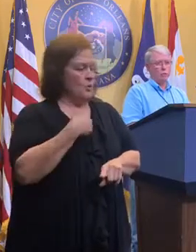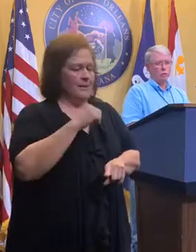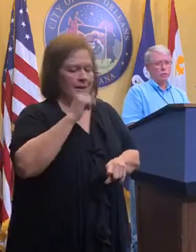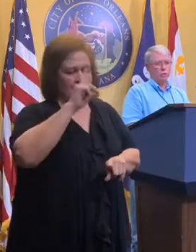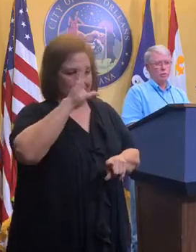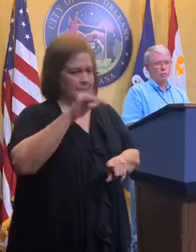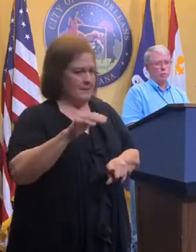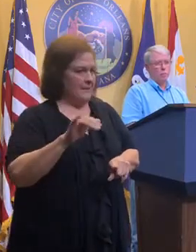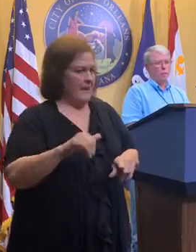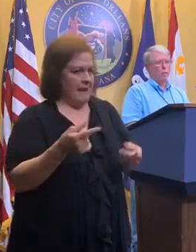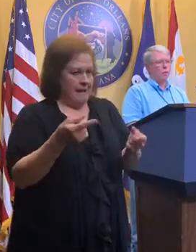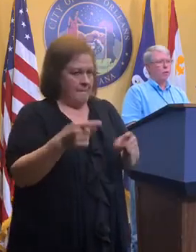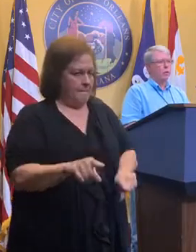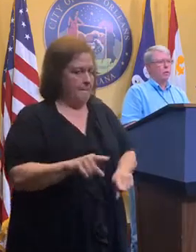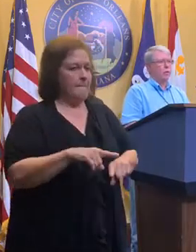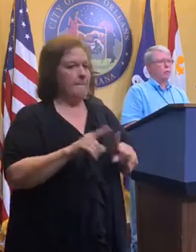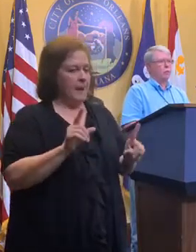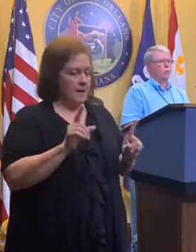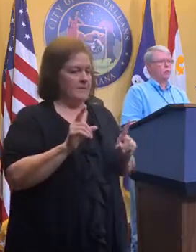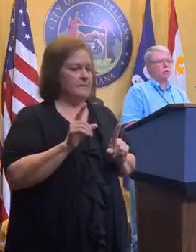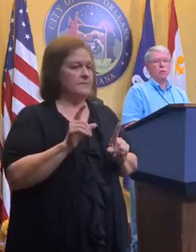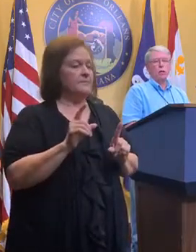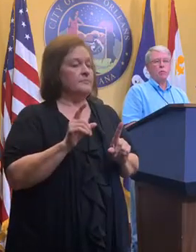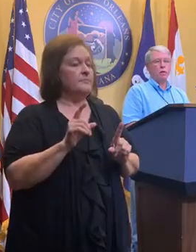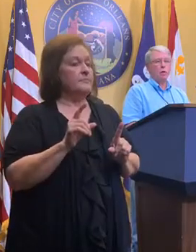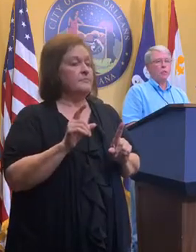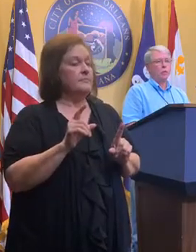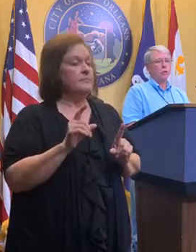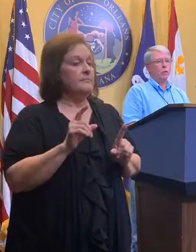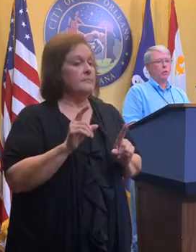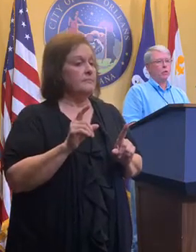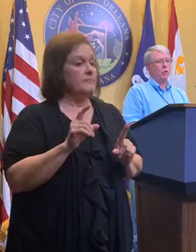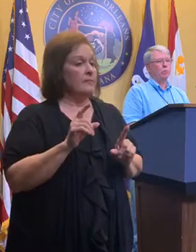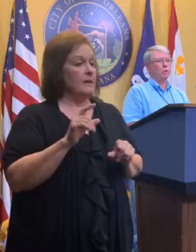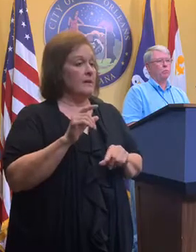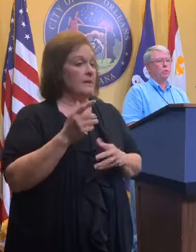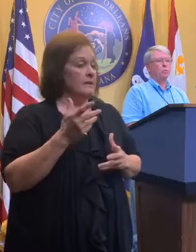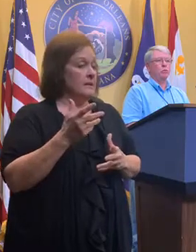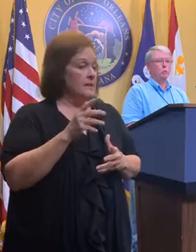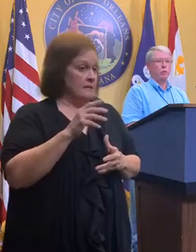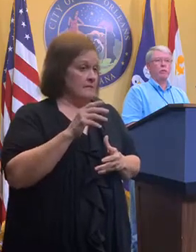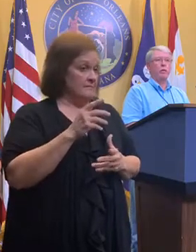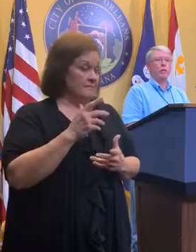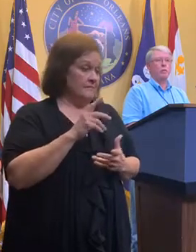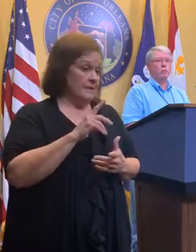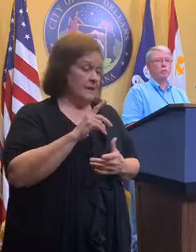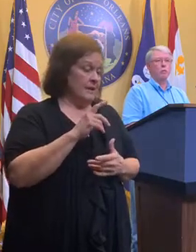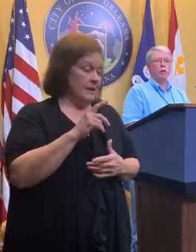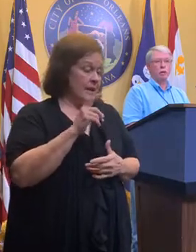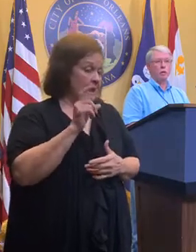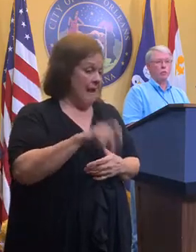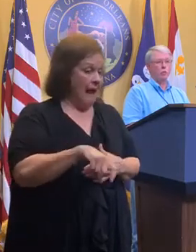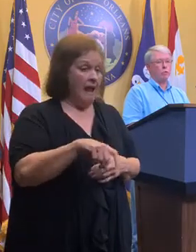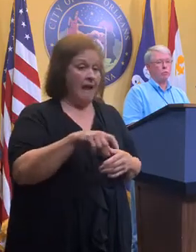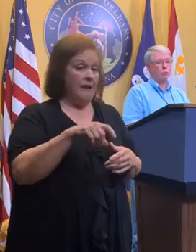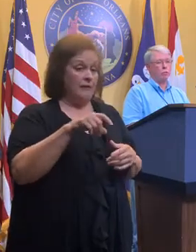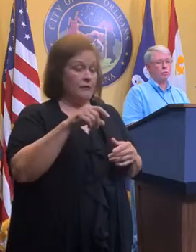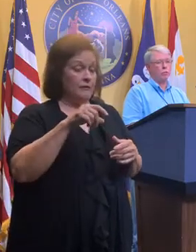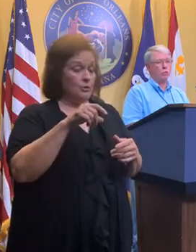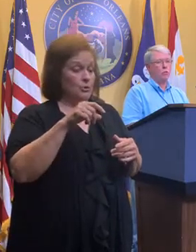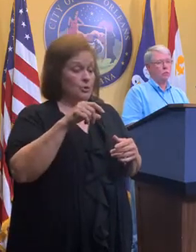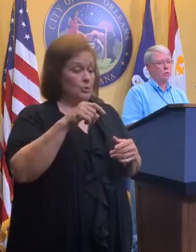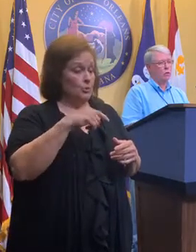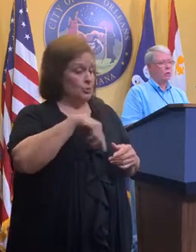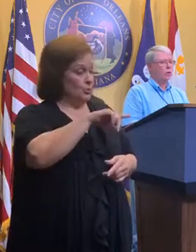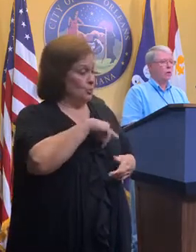anticipating that at the present time, but at the same time, it's a smart thing to think about all the possible